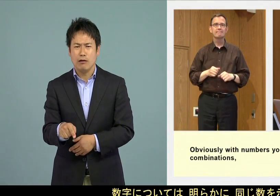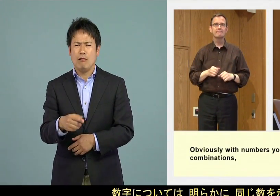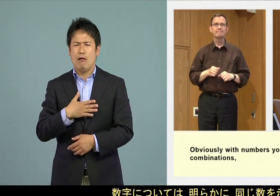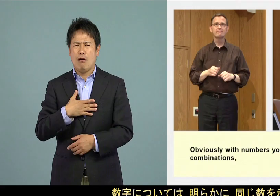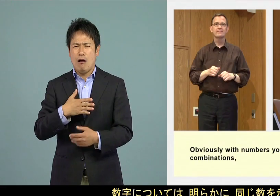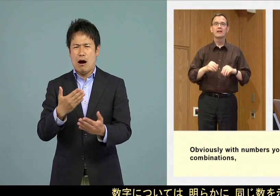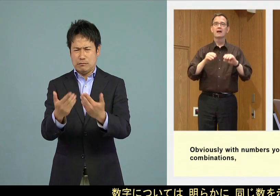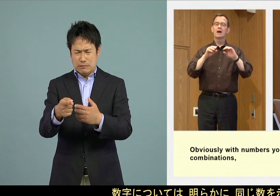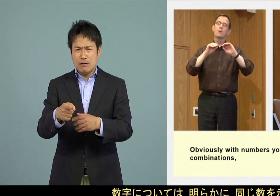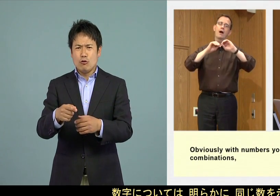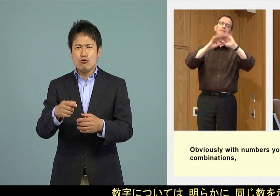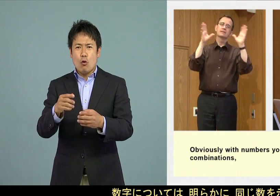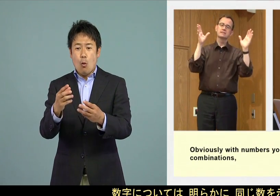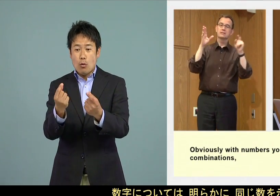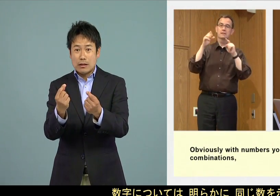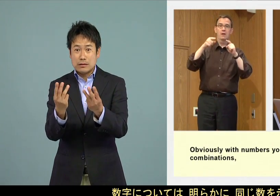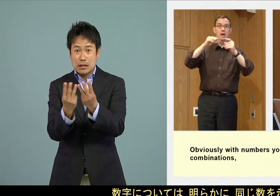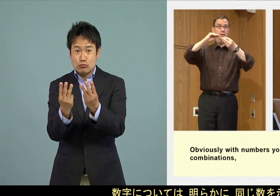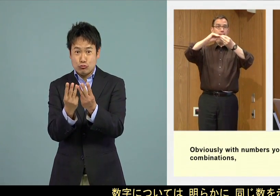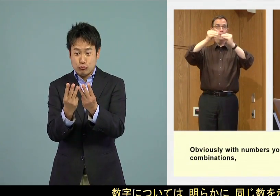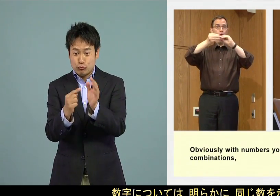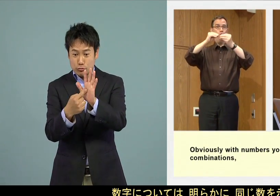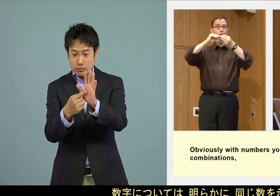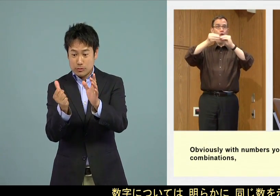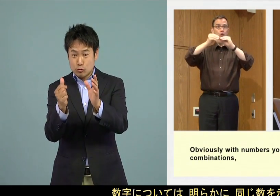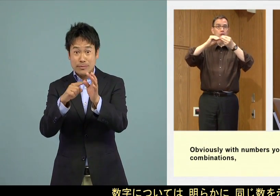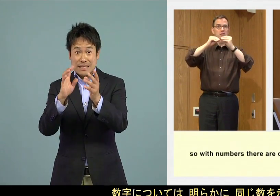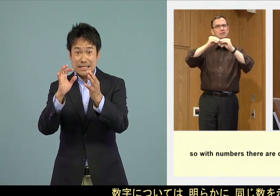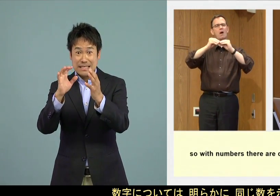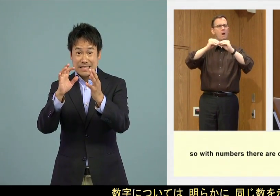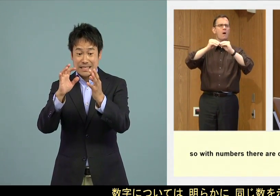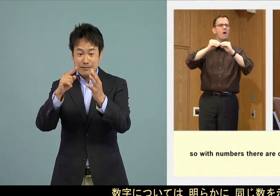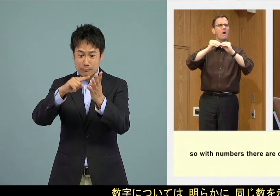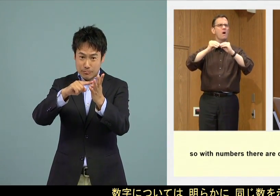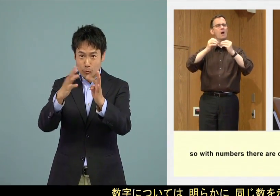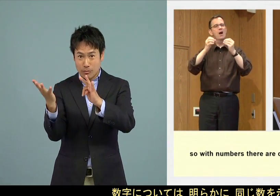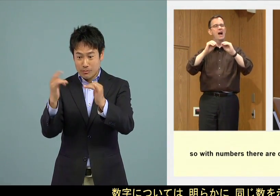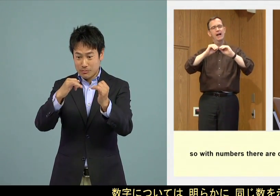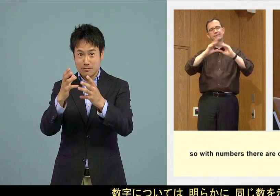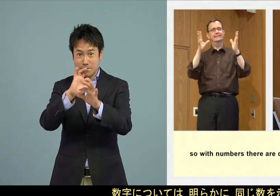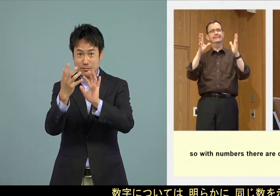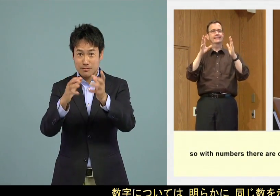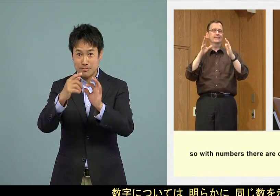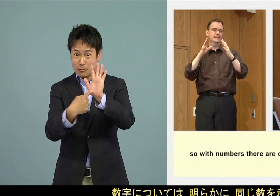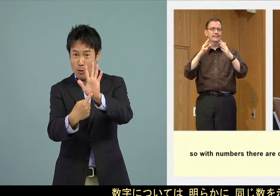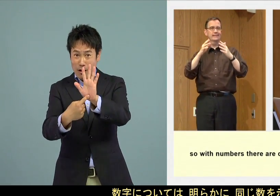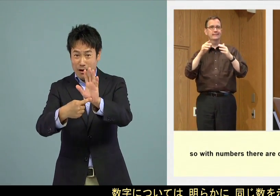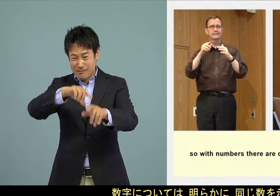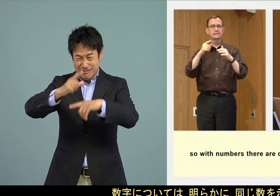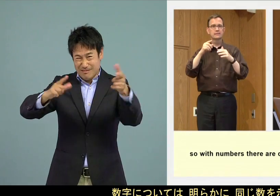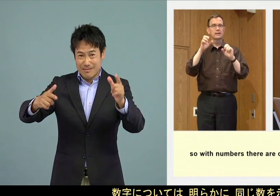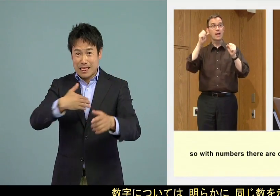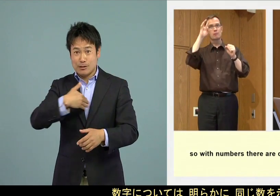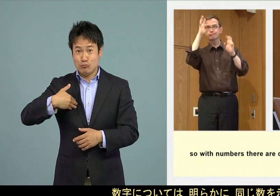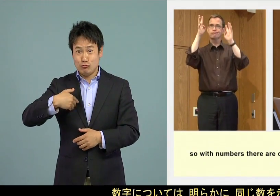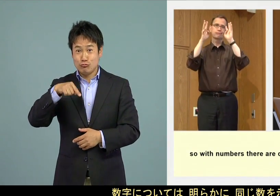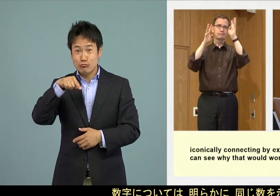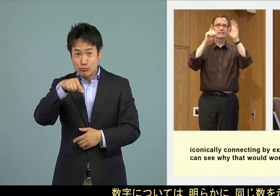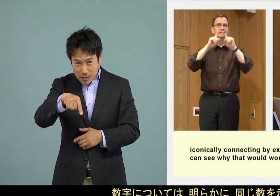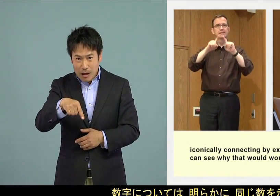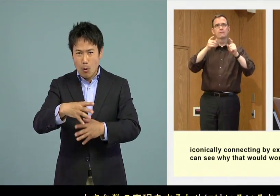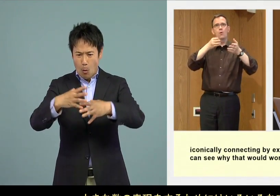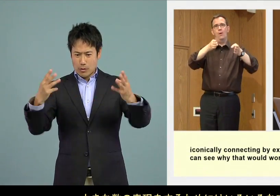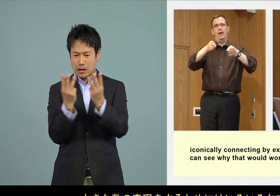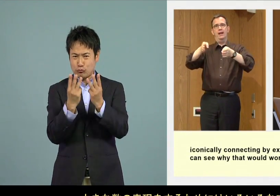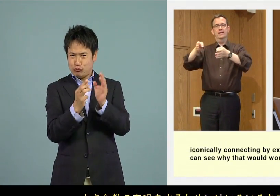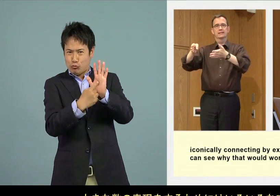obviously with numbers you've got different possibilities with finger combinations. So obviously with numbers there are different ways to represent those